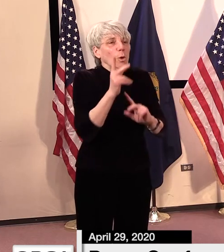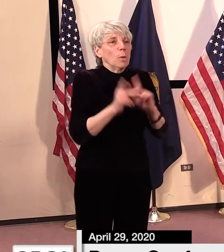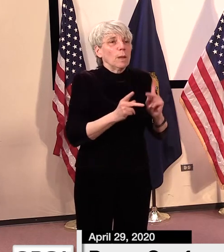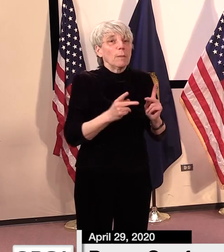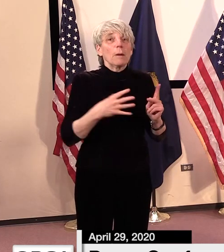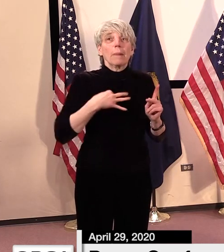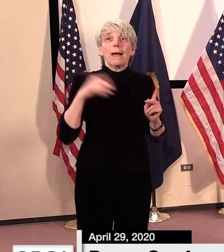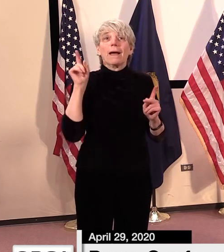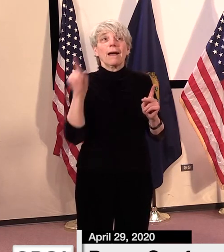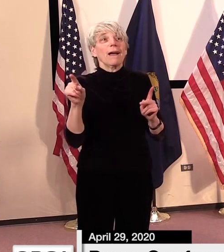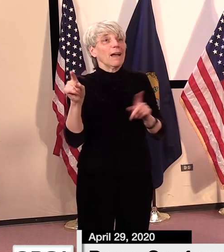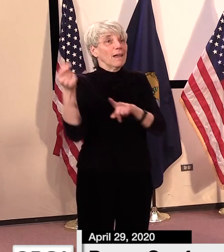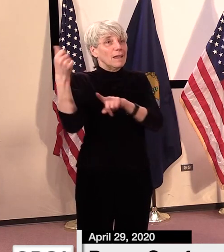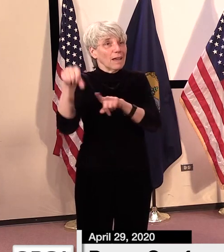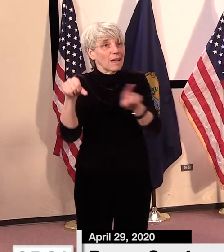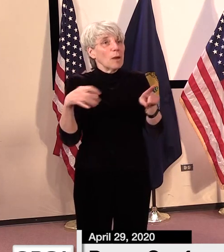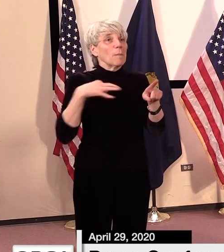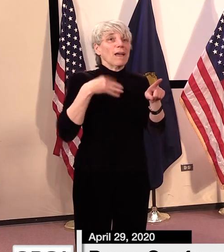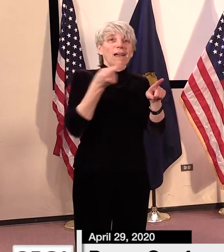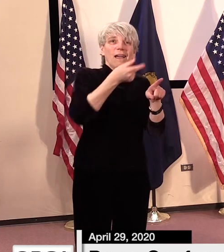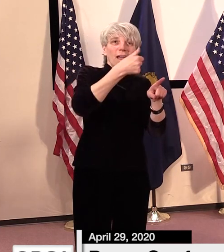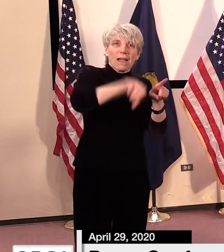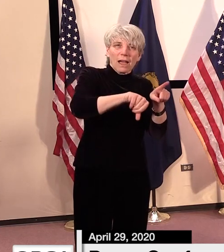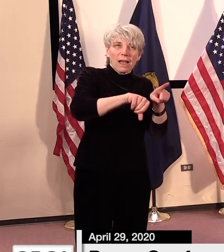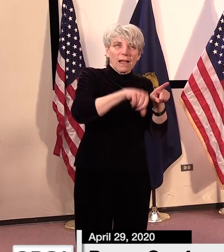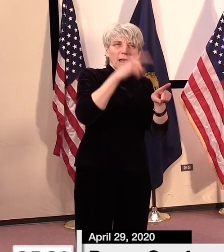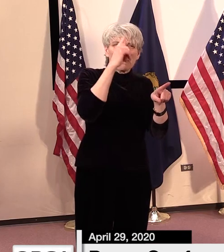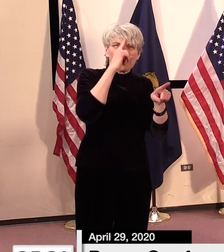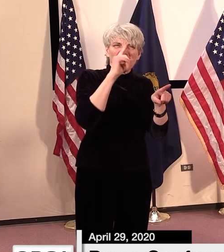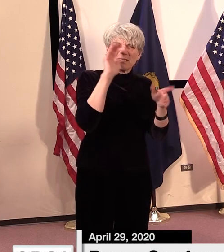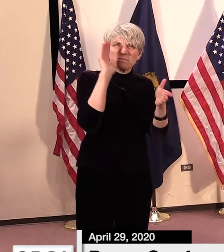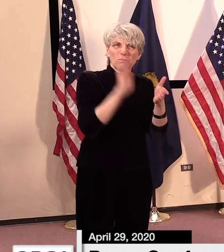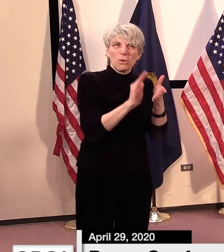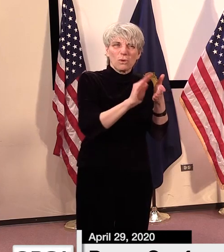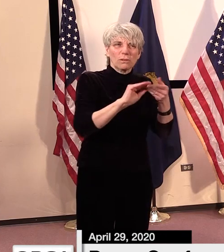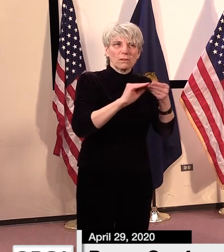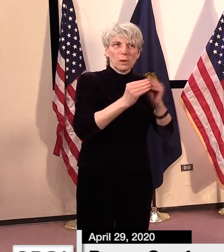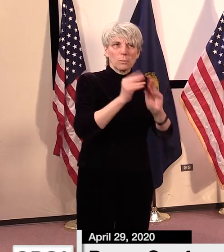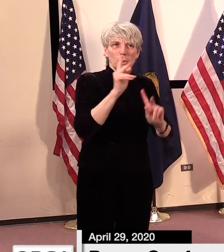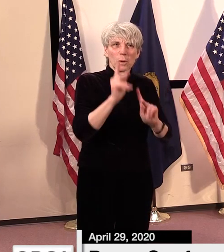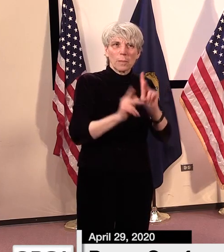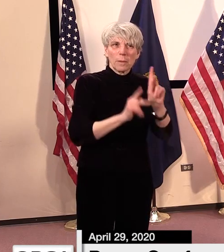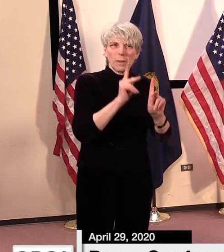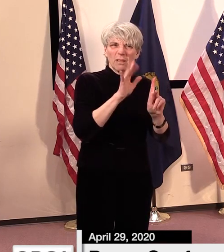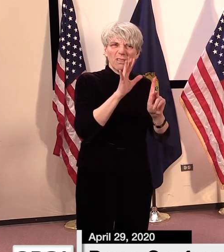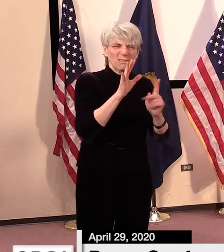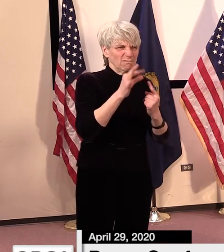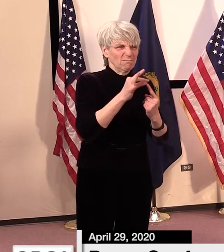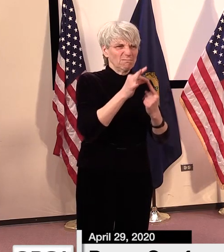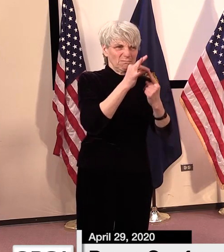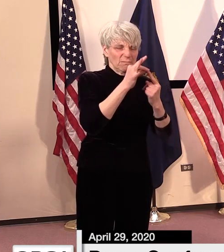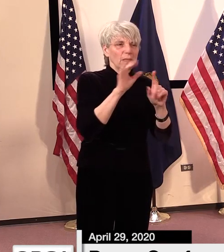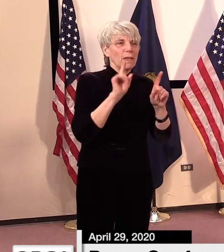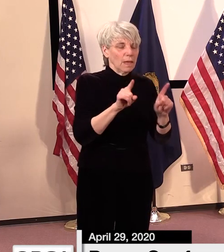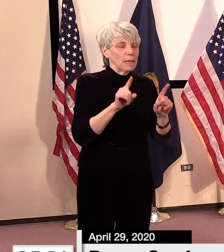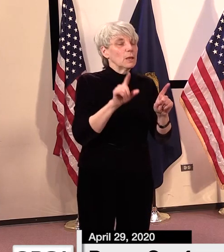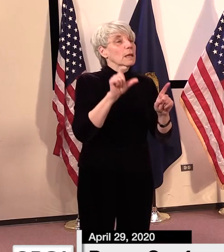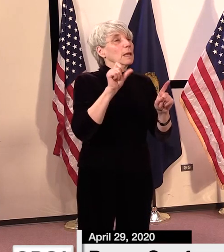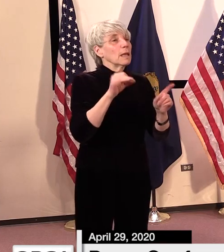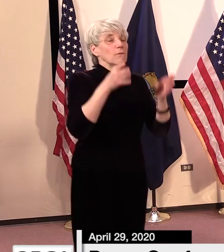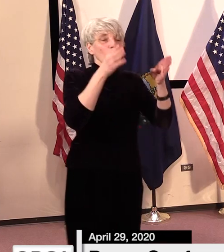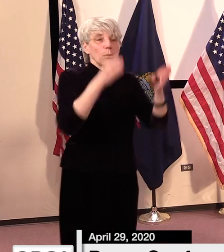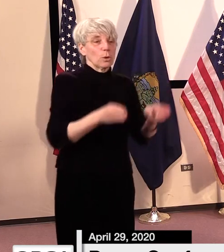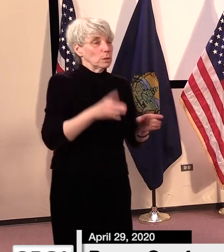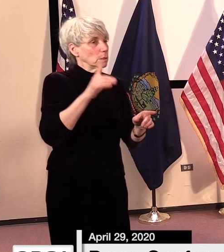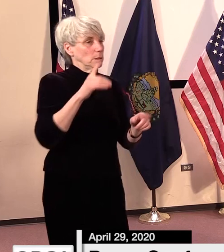However, I think those will be in a much smaller category. Those who are not monetarily eligible for